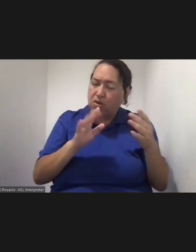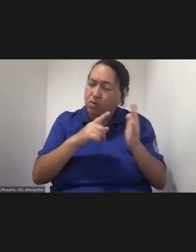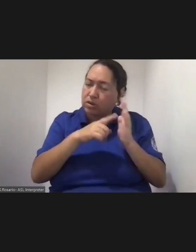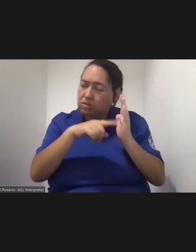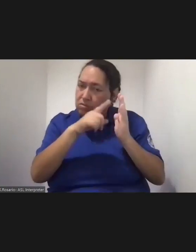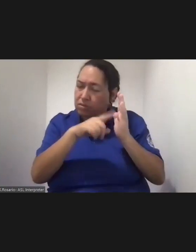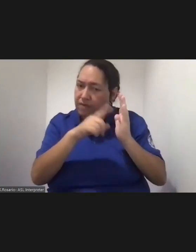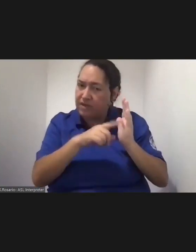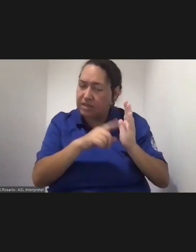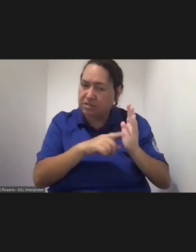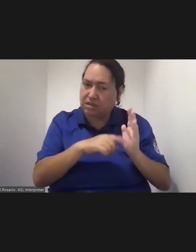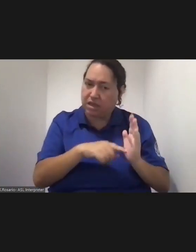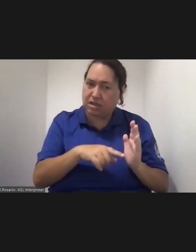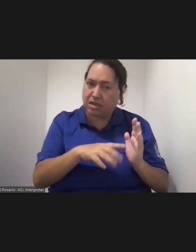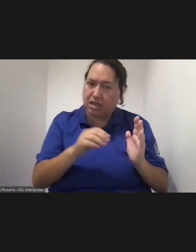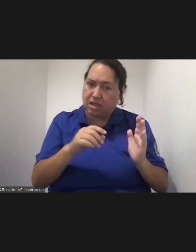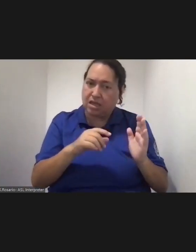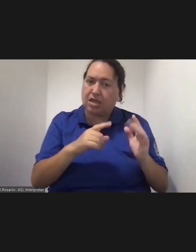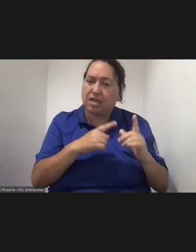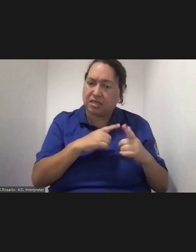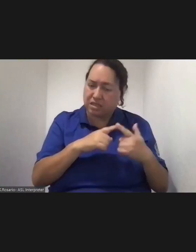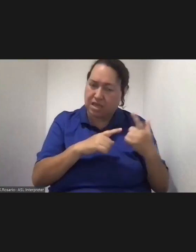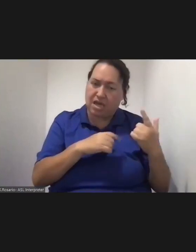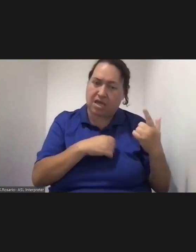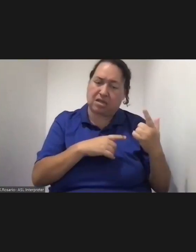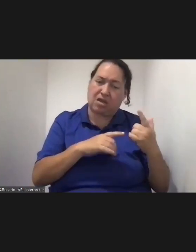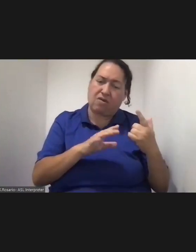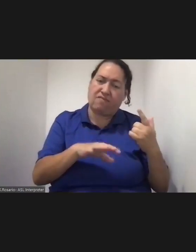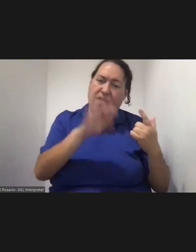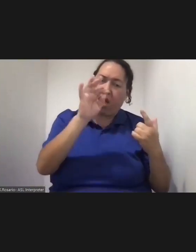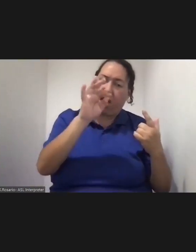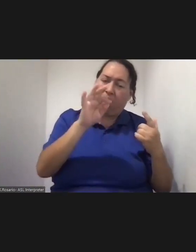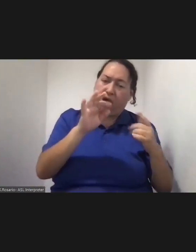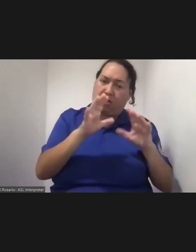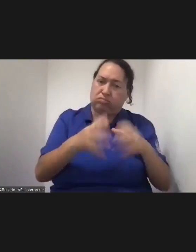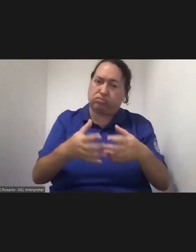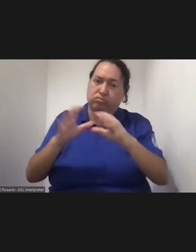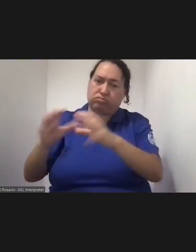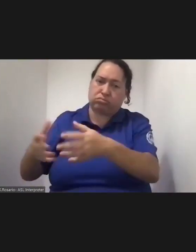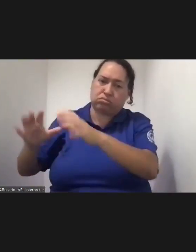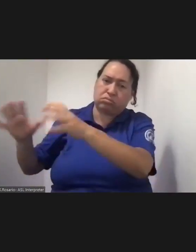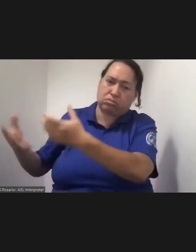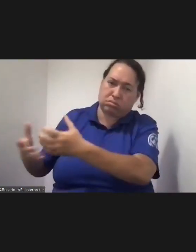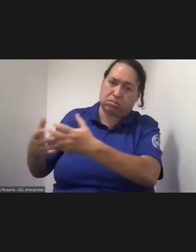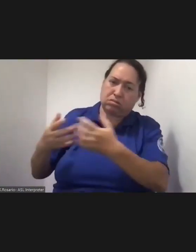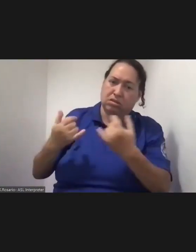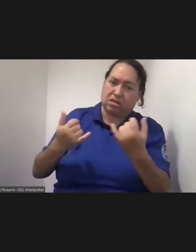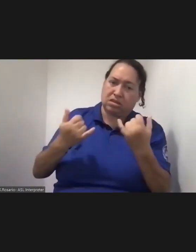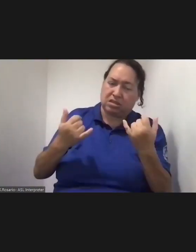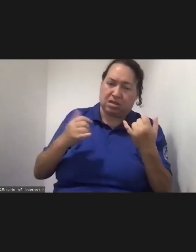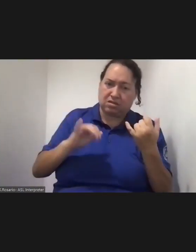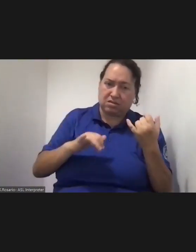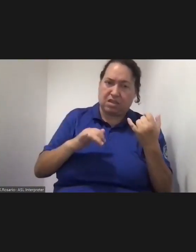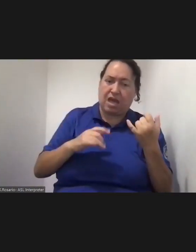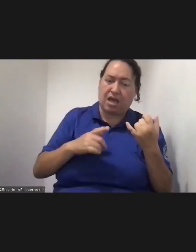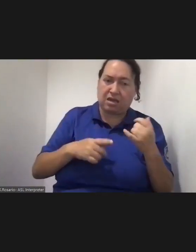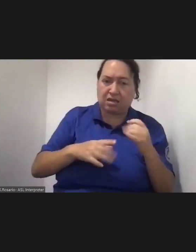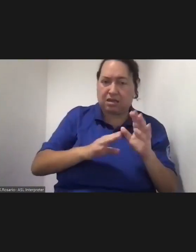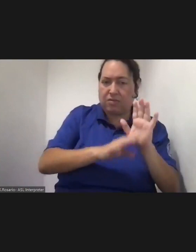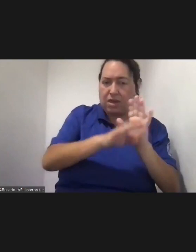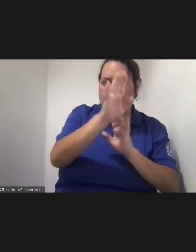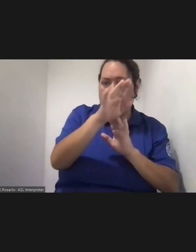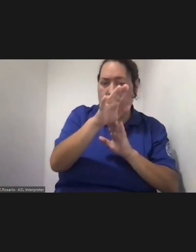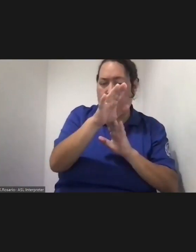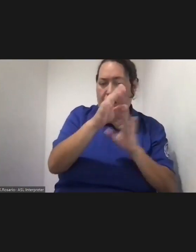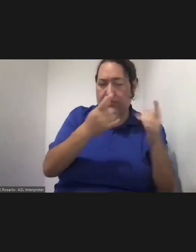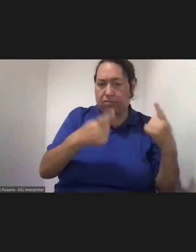and then the cluster was found. So the index case of this basketball event